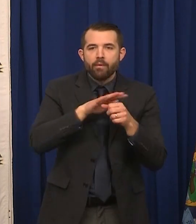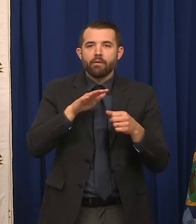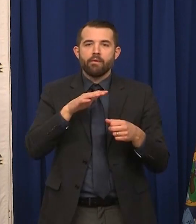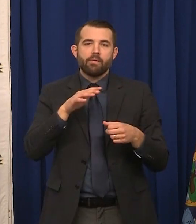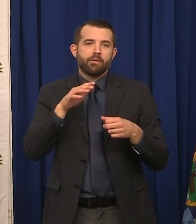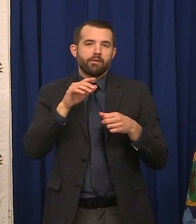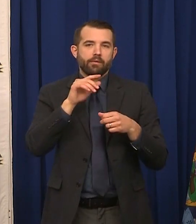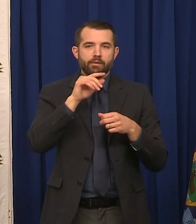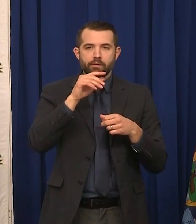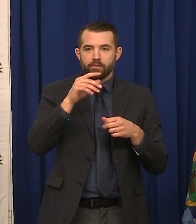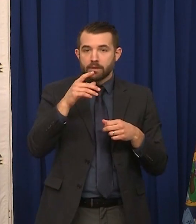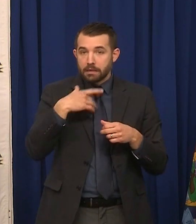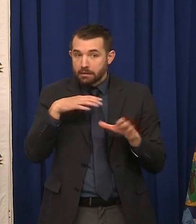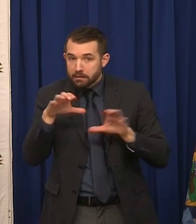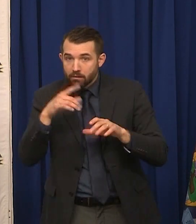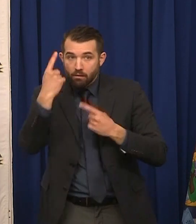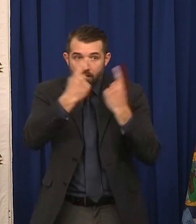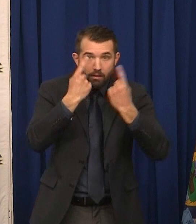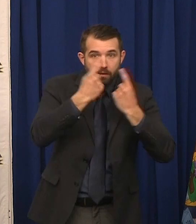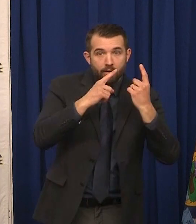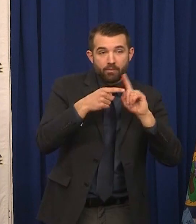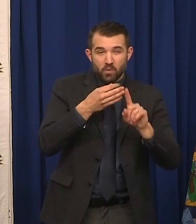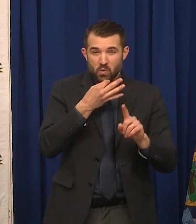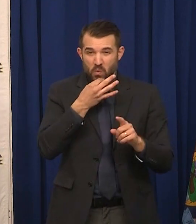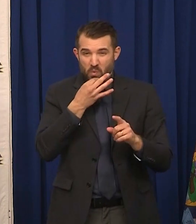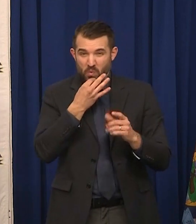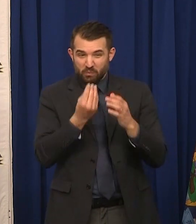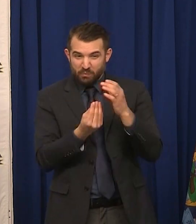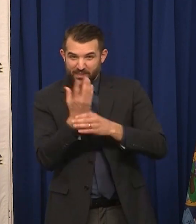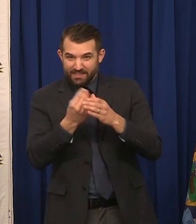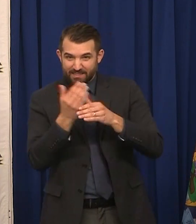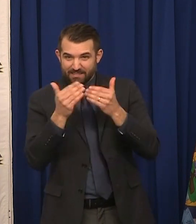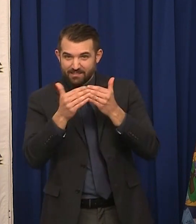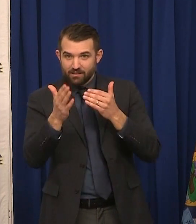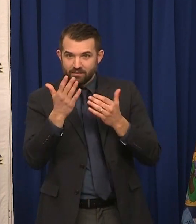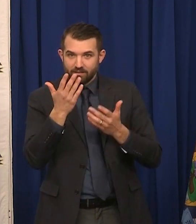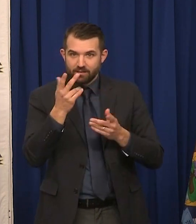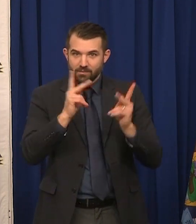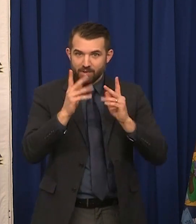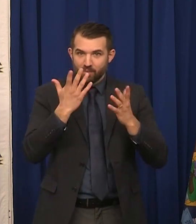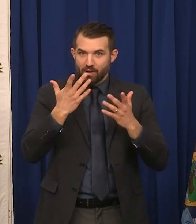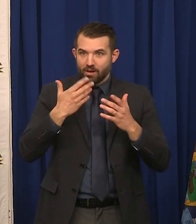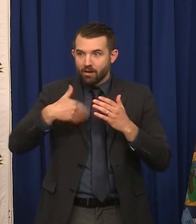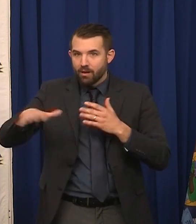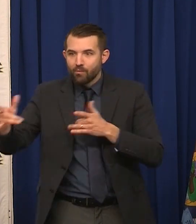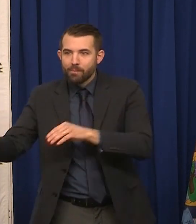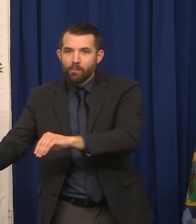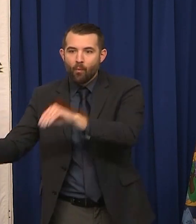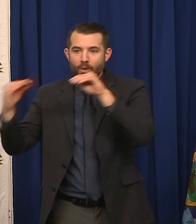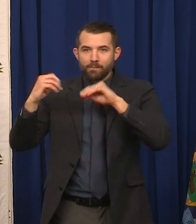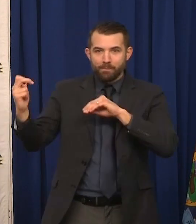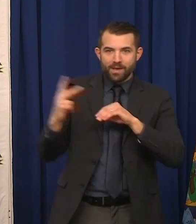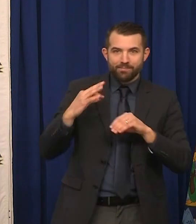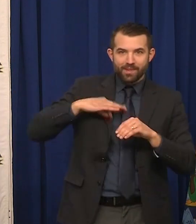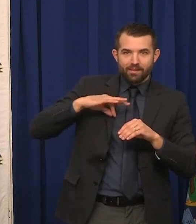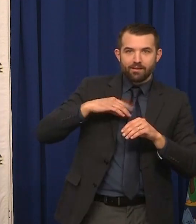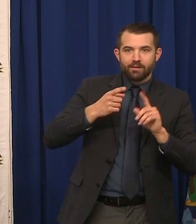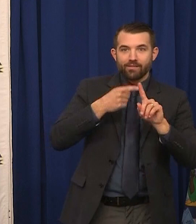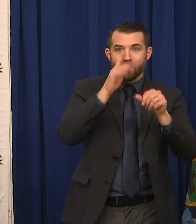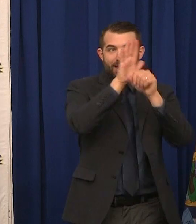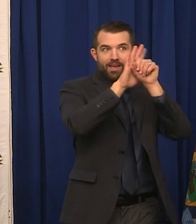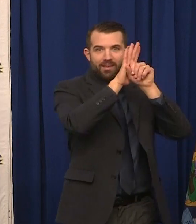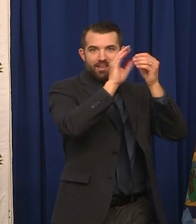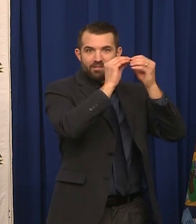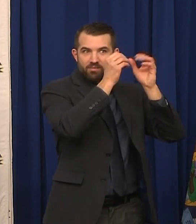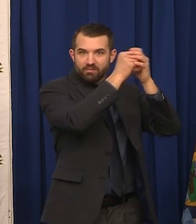what our strategy in making that first wave of distributions was to equip the least equipped, our